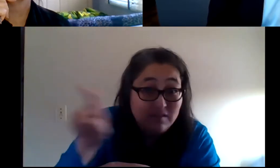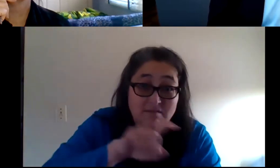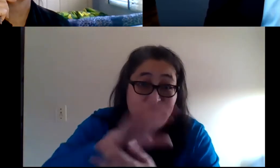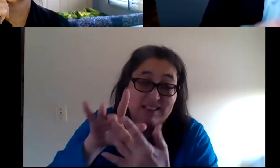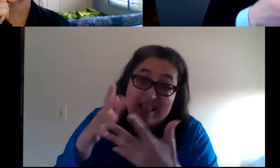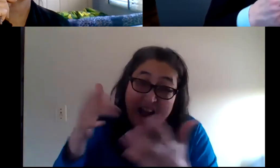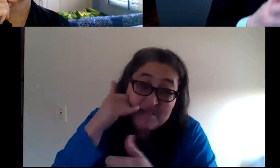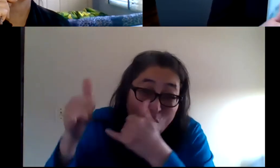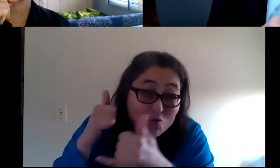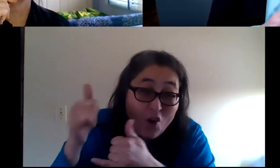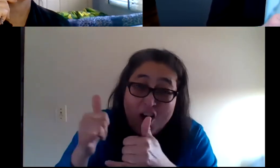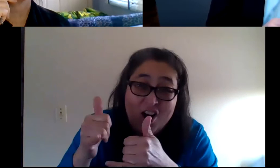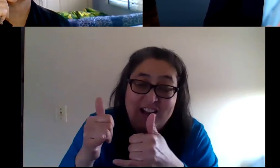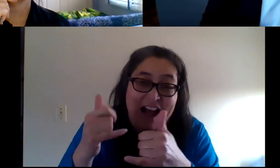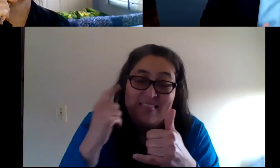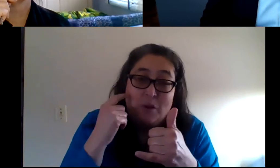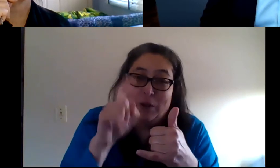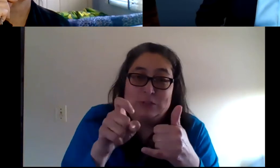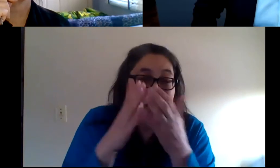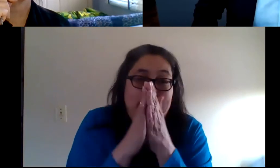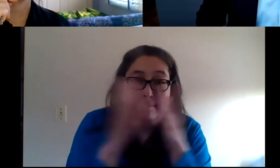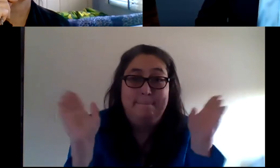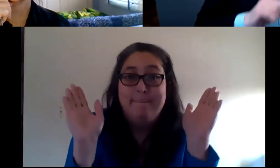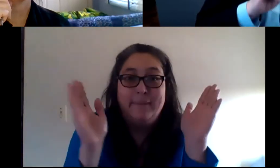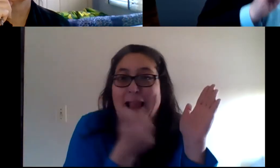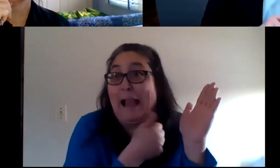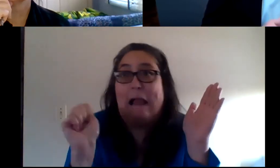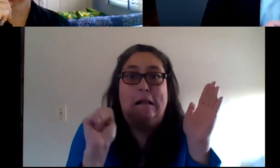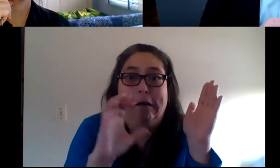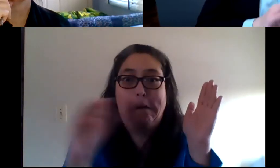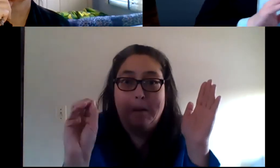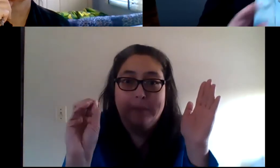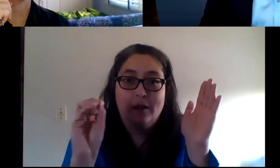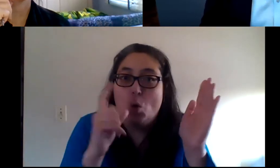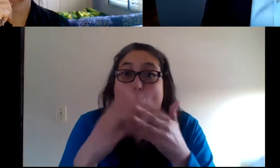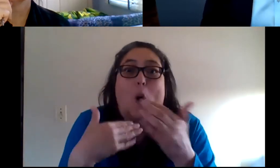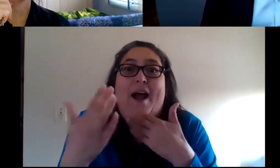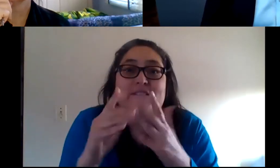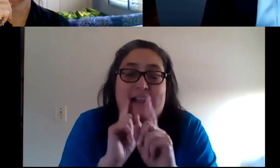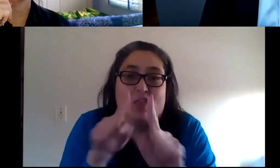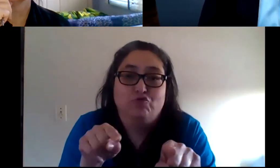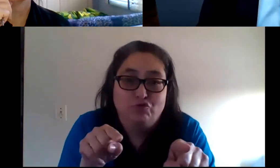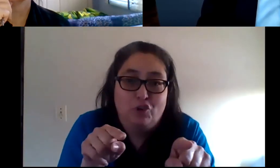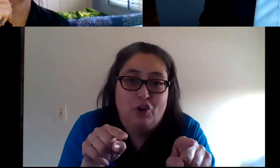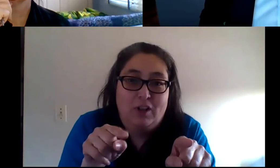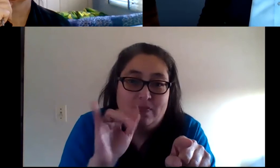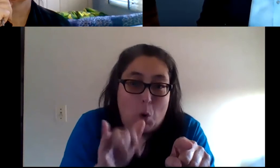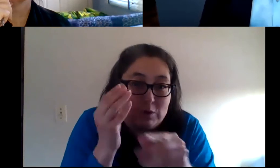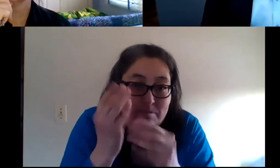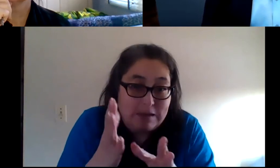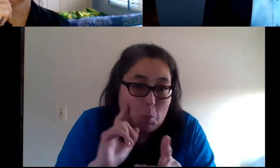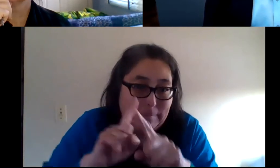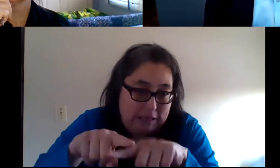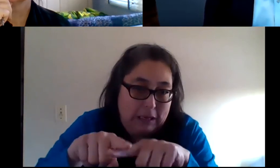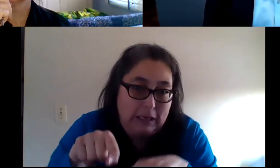do, or maybe we can just, you know, target them by emails to their HR departments of all these different corporations. Okay,